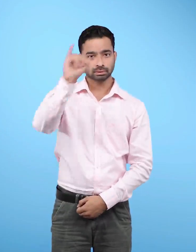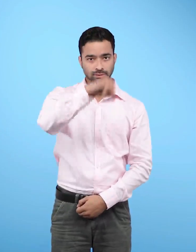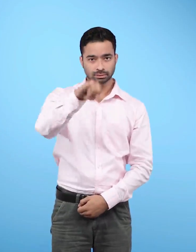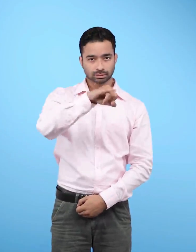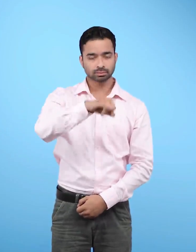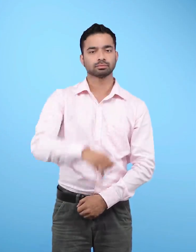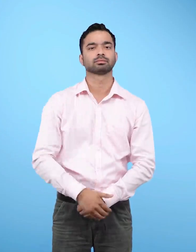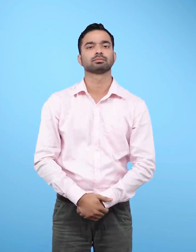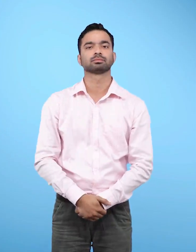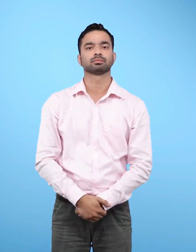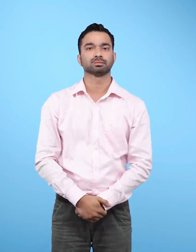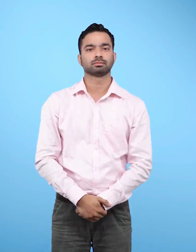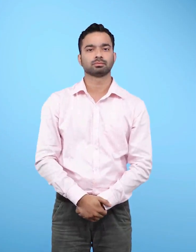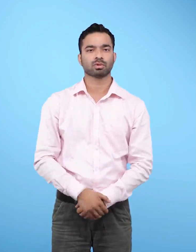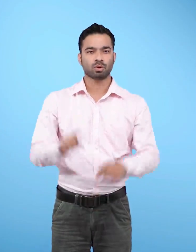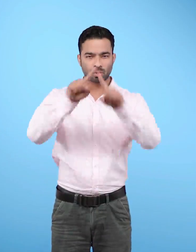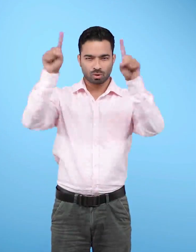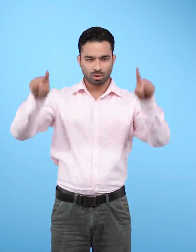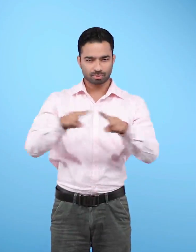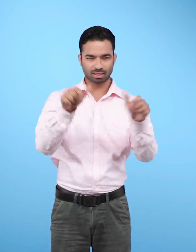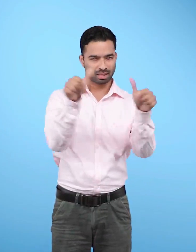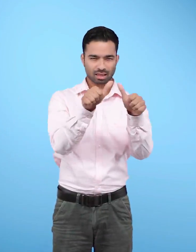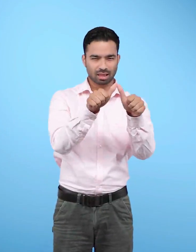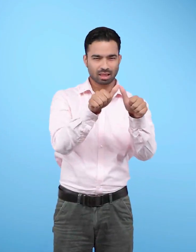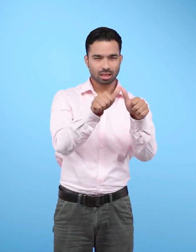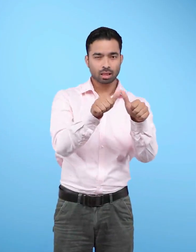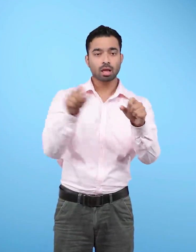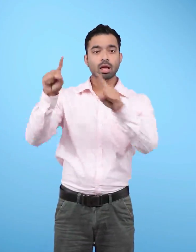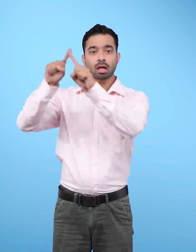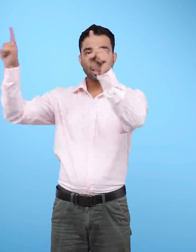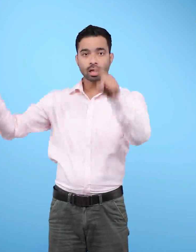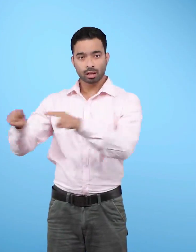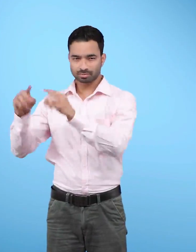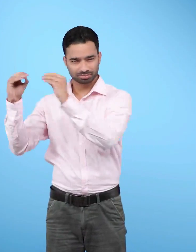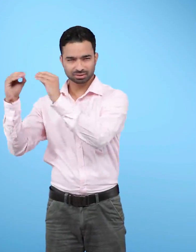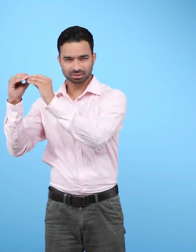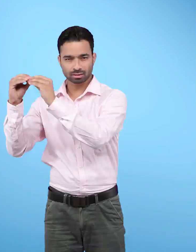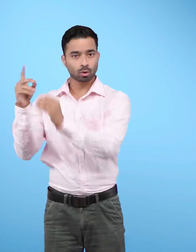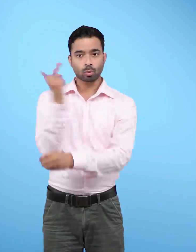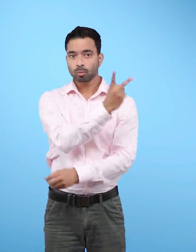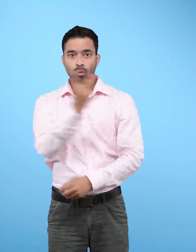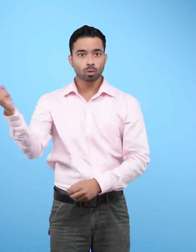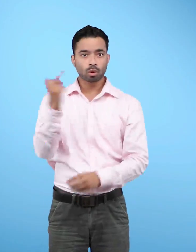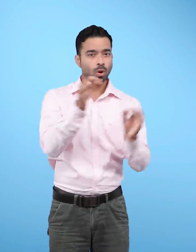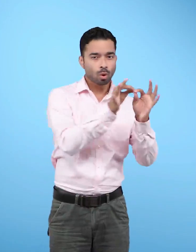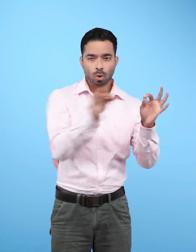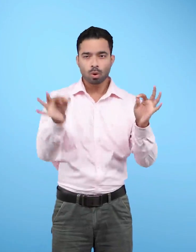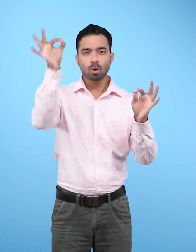6. The perimeter of square B is dash times the perimeter of square